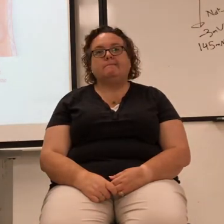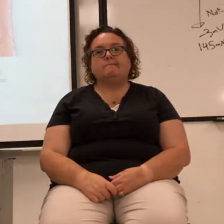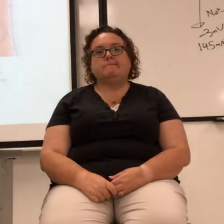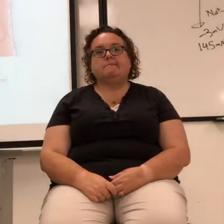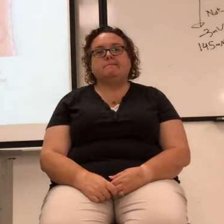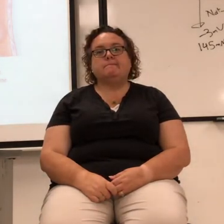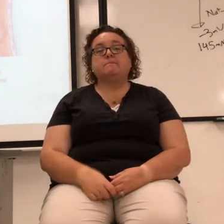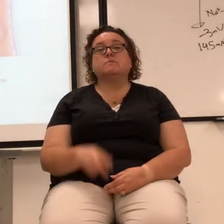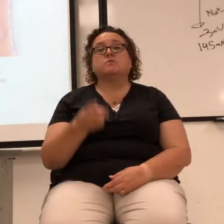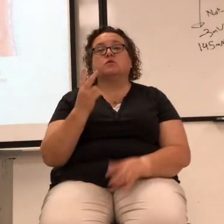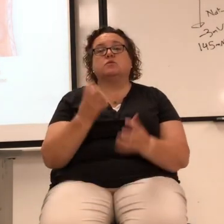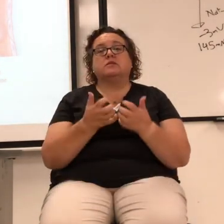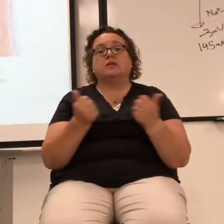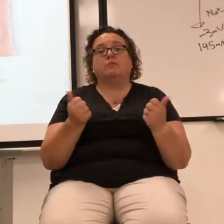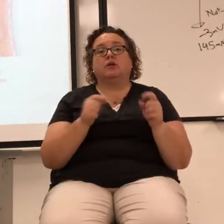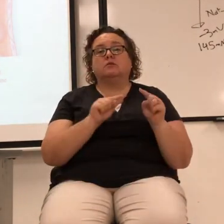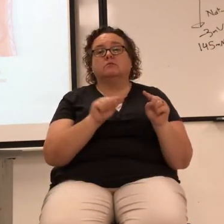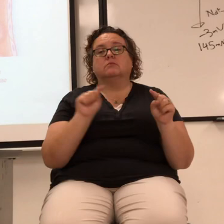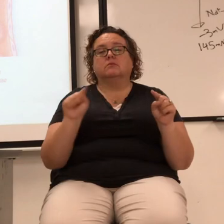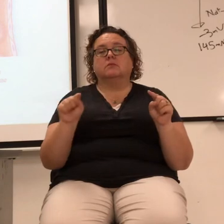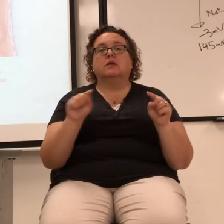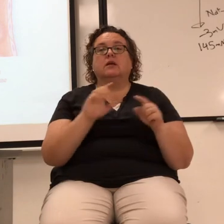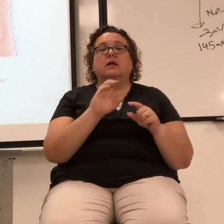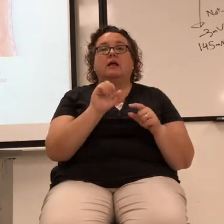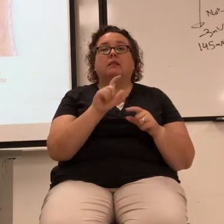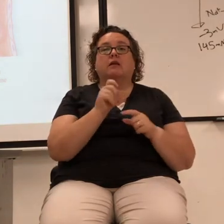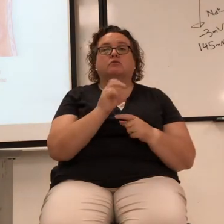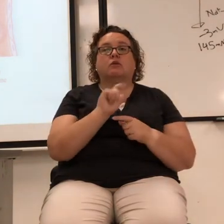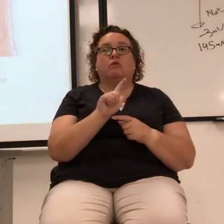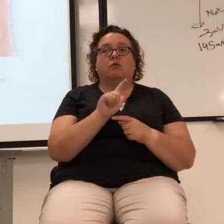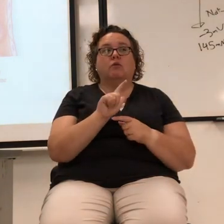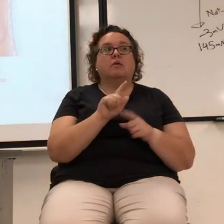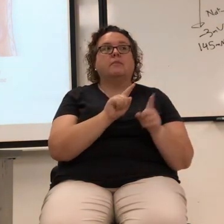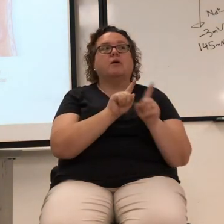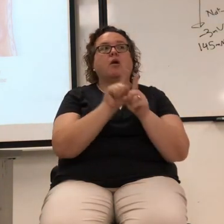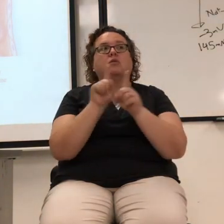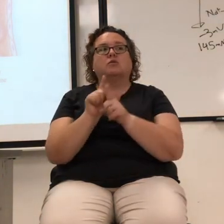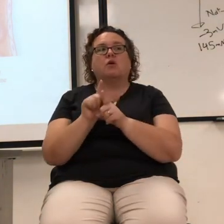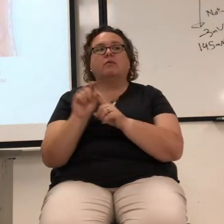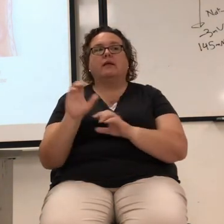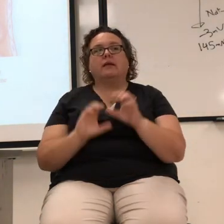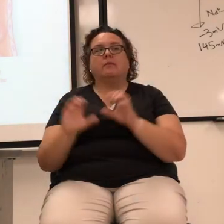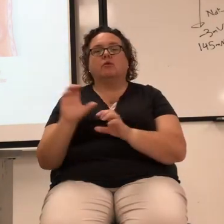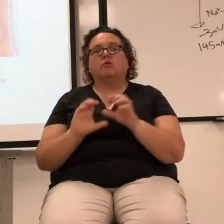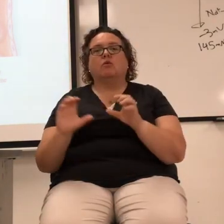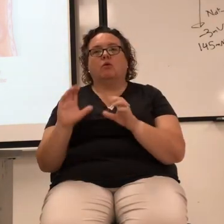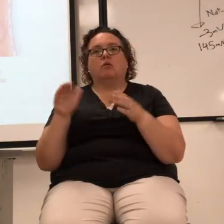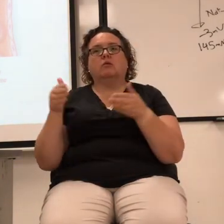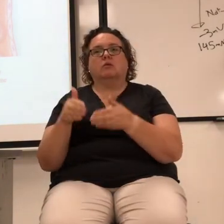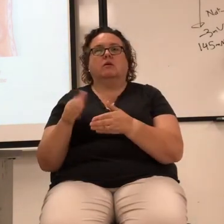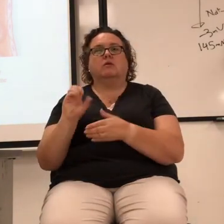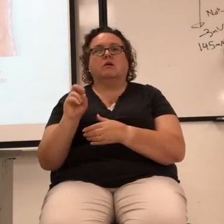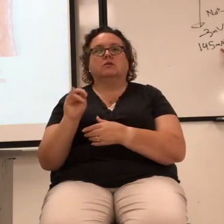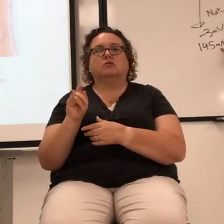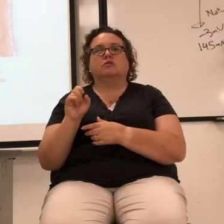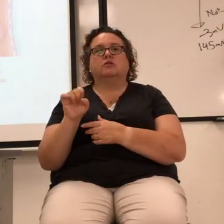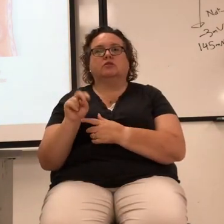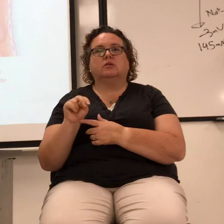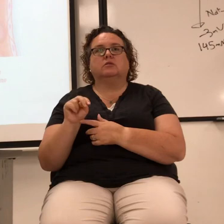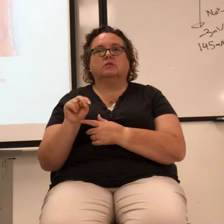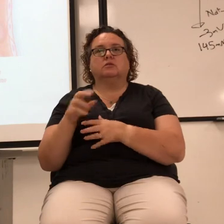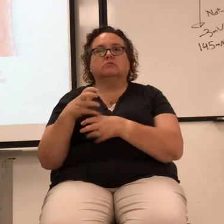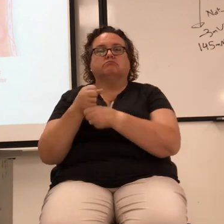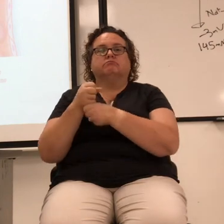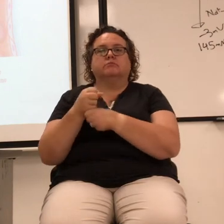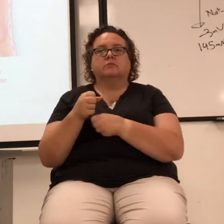So two separate things, the electrical gradient, but also the chemical concentration gradient. If you're